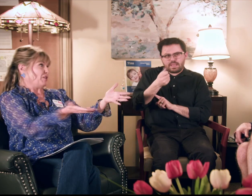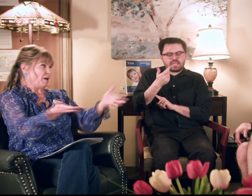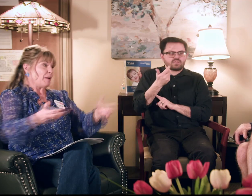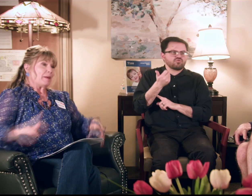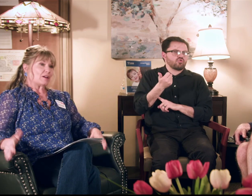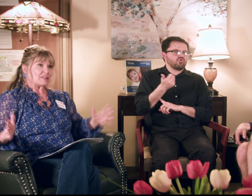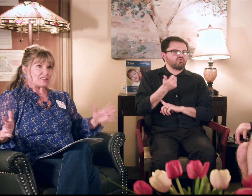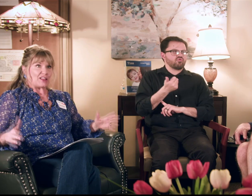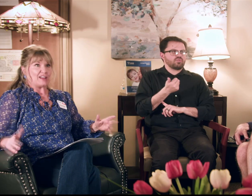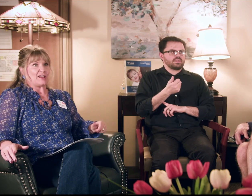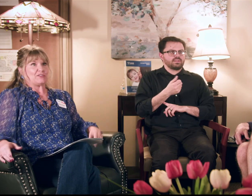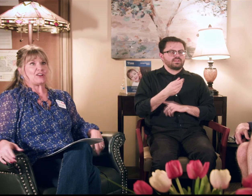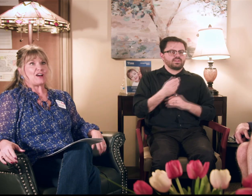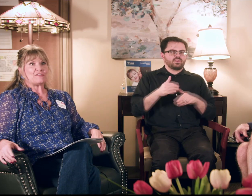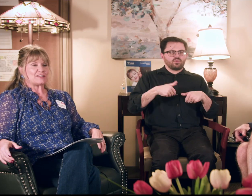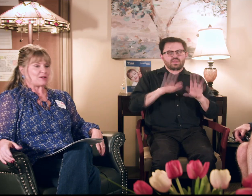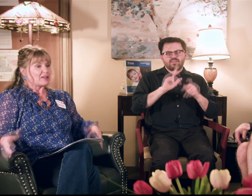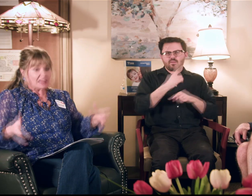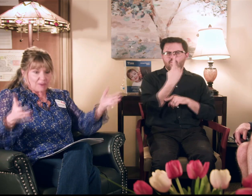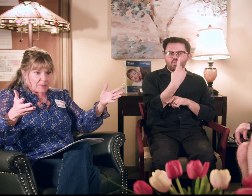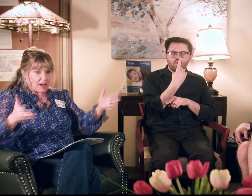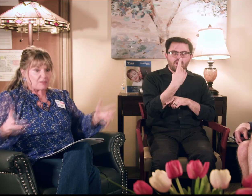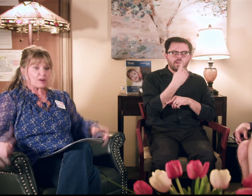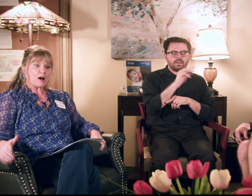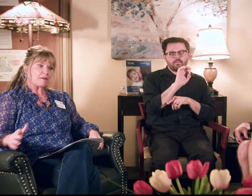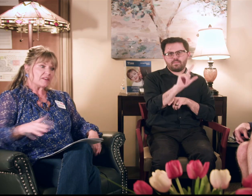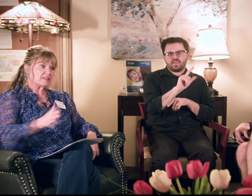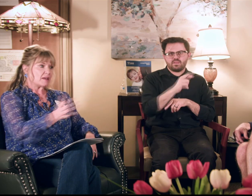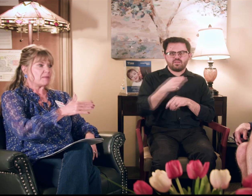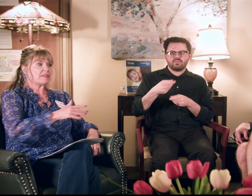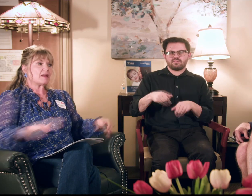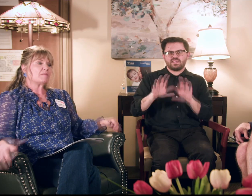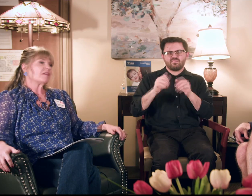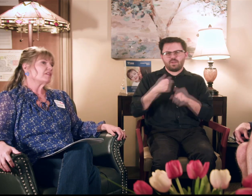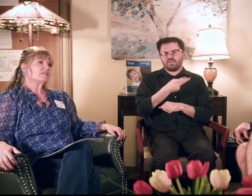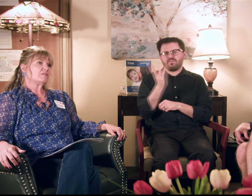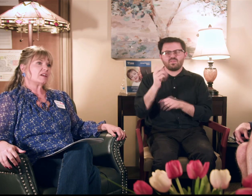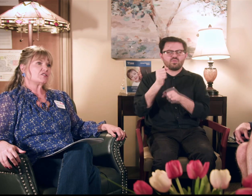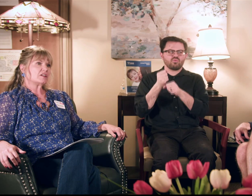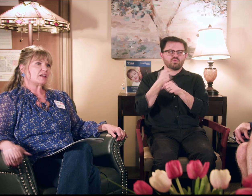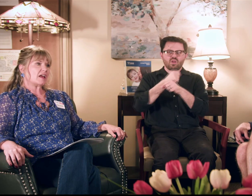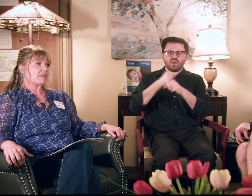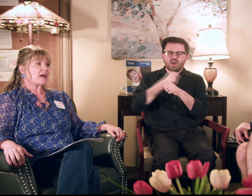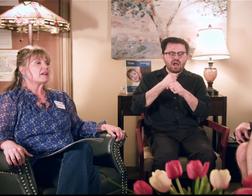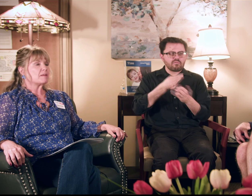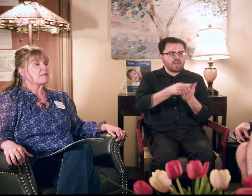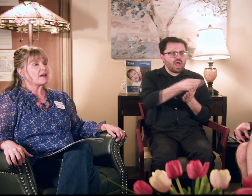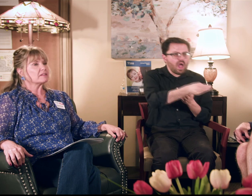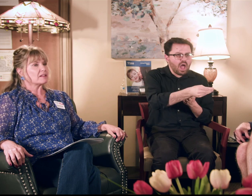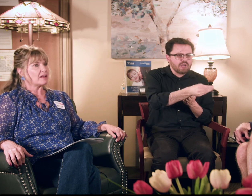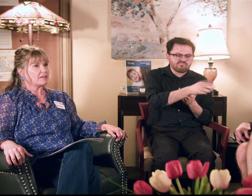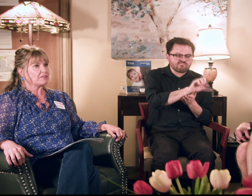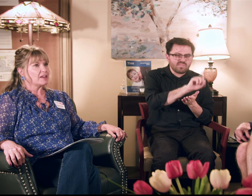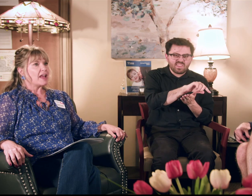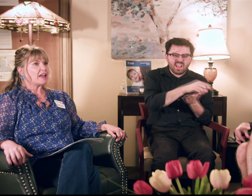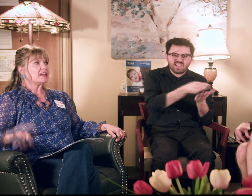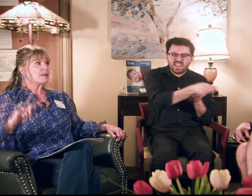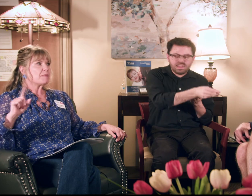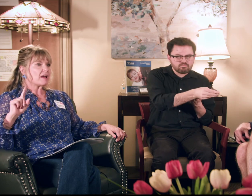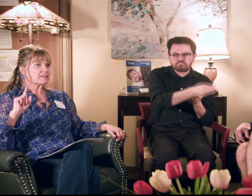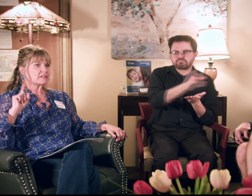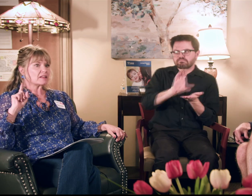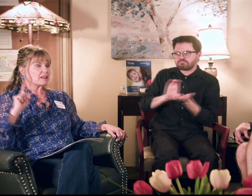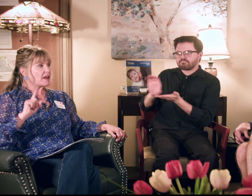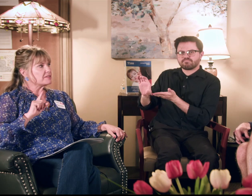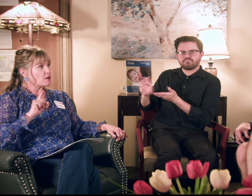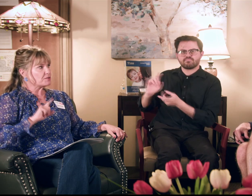coffees even, cost a lot now for coffee. So give up a cup of coffees and make that a monthly donation, and that impacts the life. And